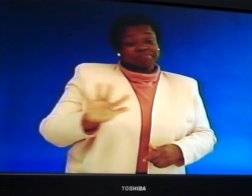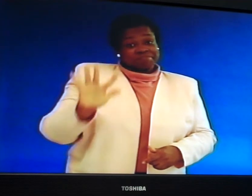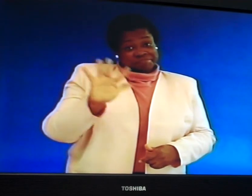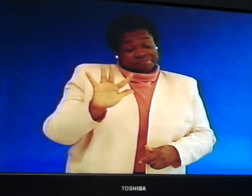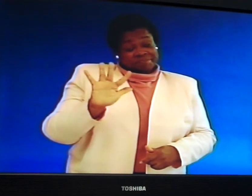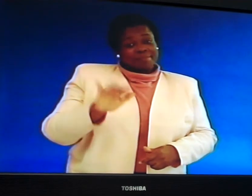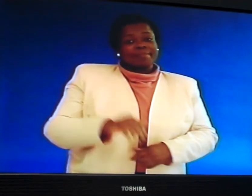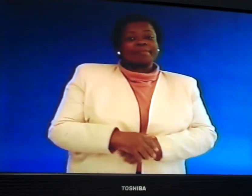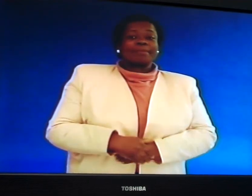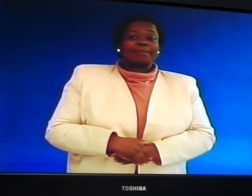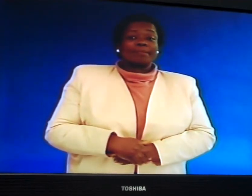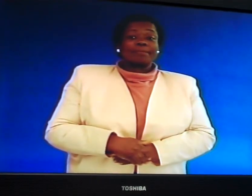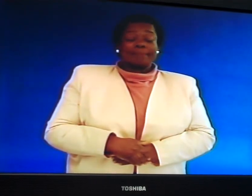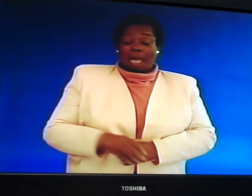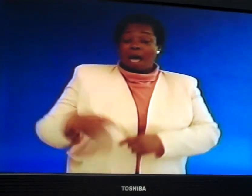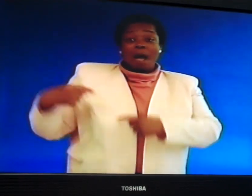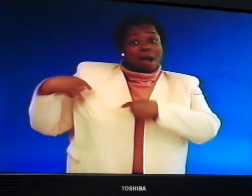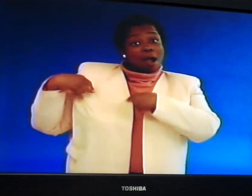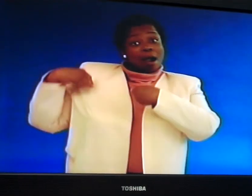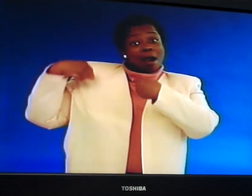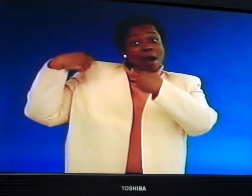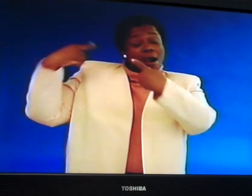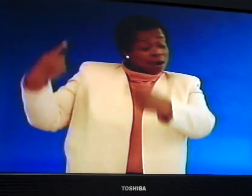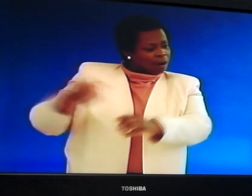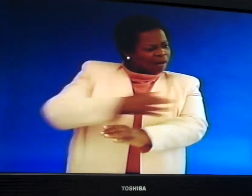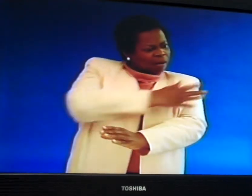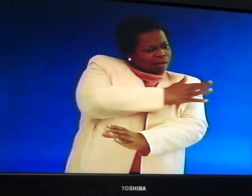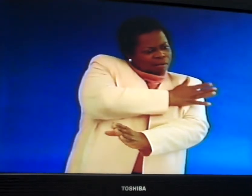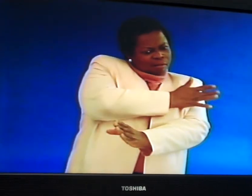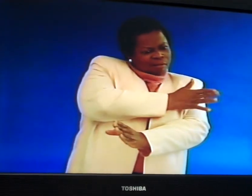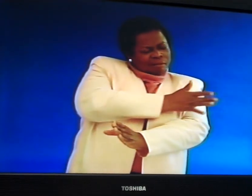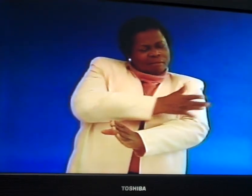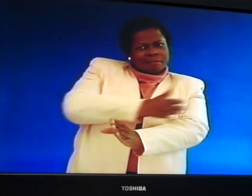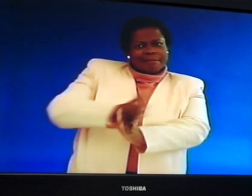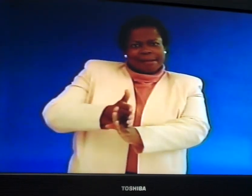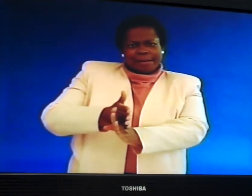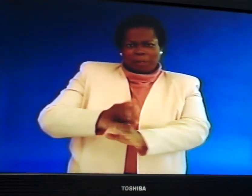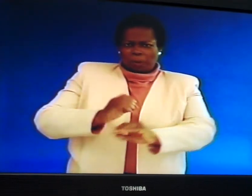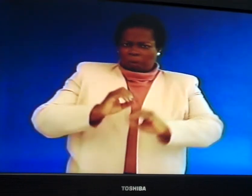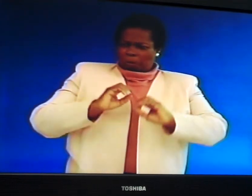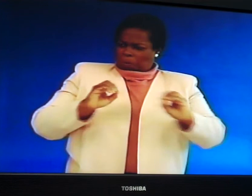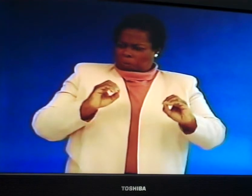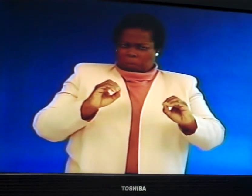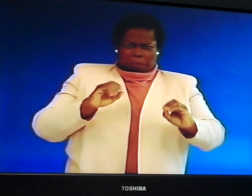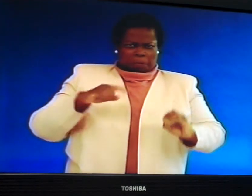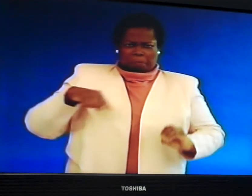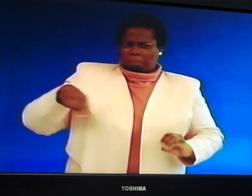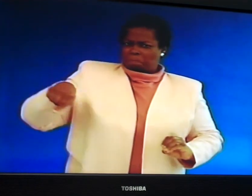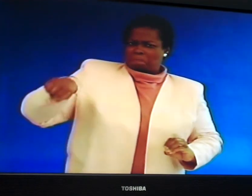And that was around 1911 to 1913. Up until that point,